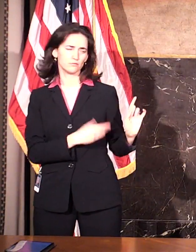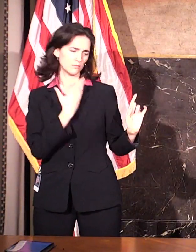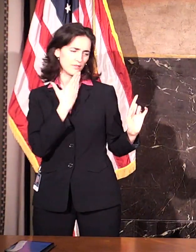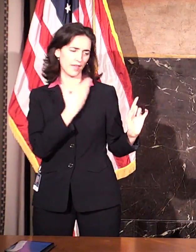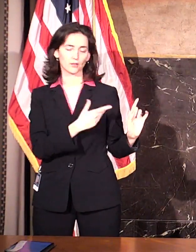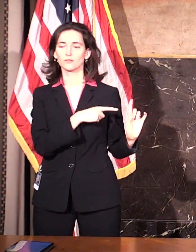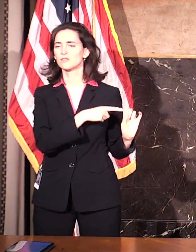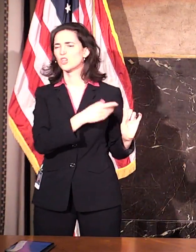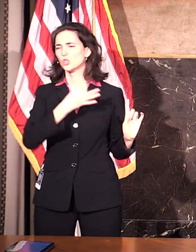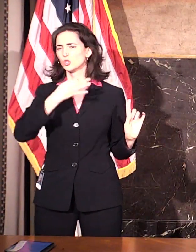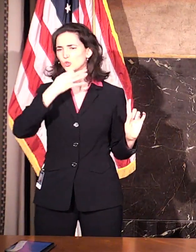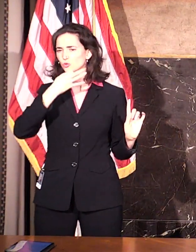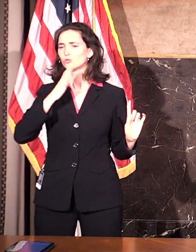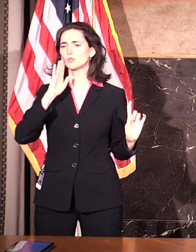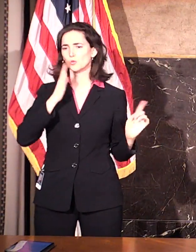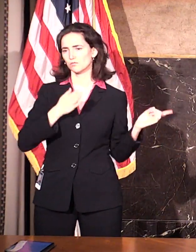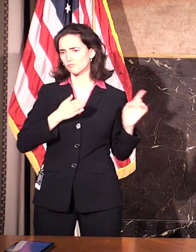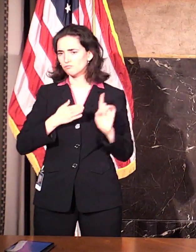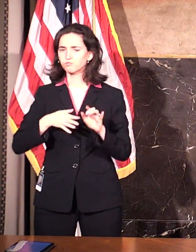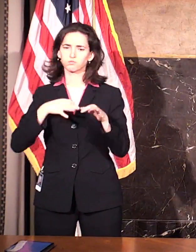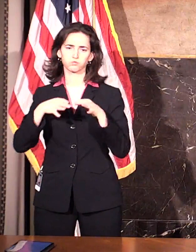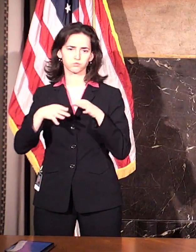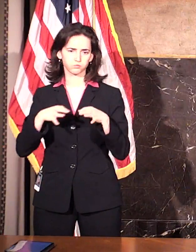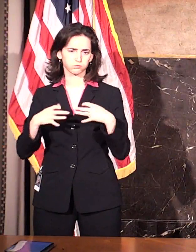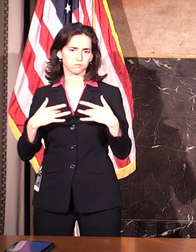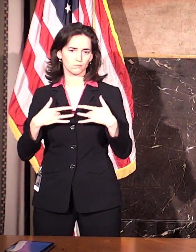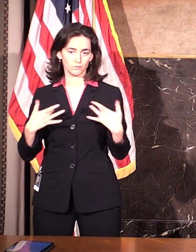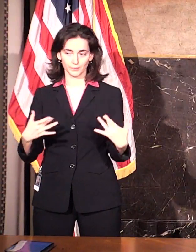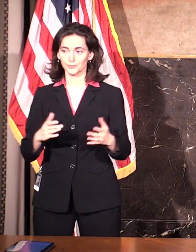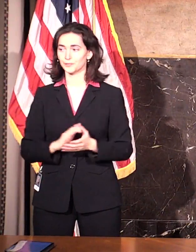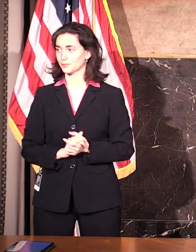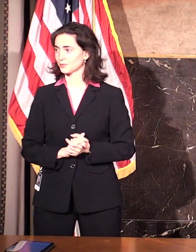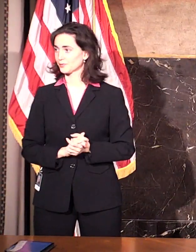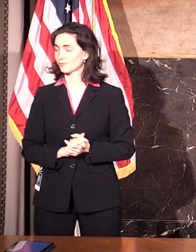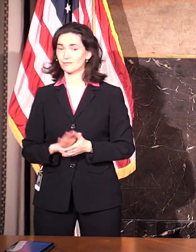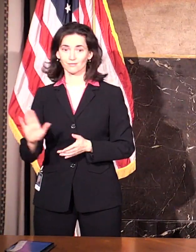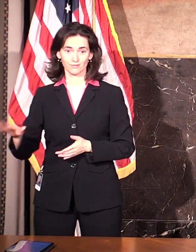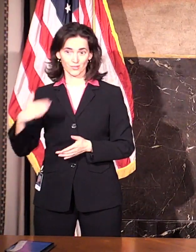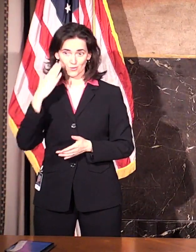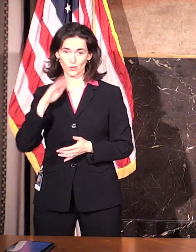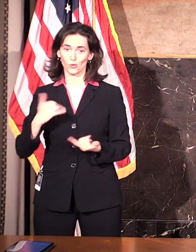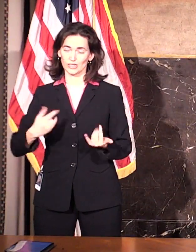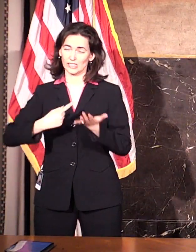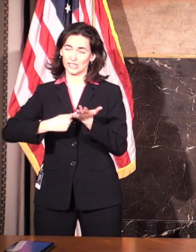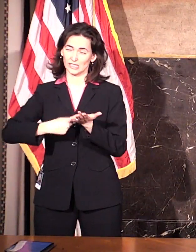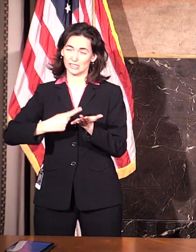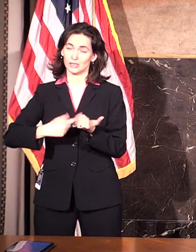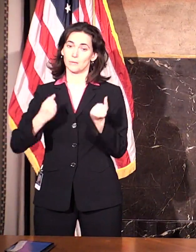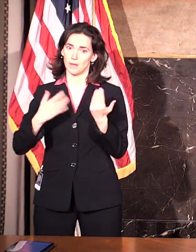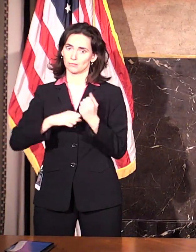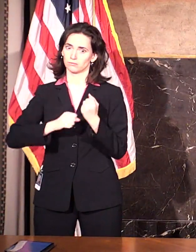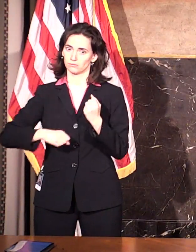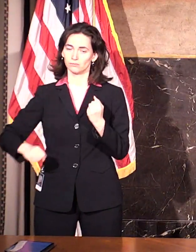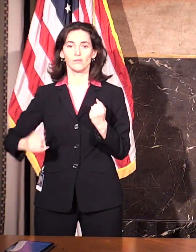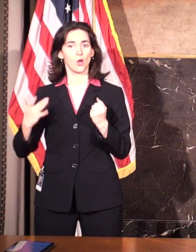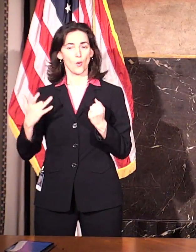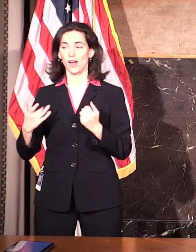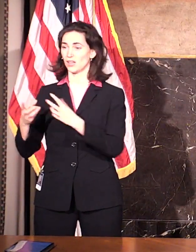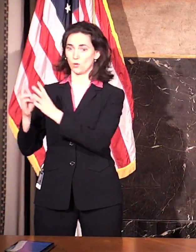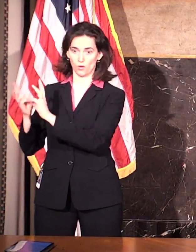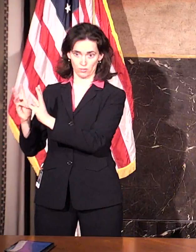he will go over in a moment. As you can imagine, we have a lot to cover today because of the winter weather, the